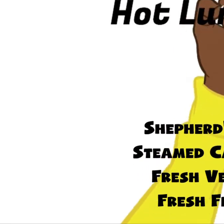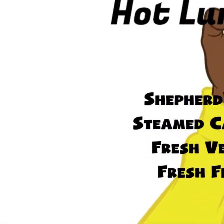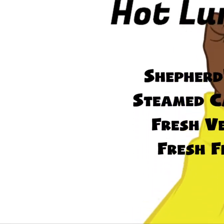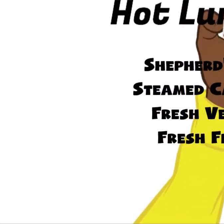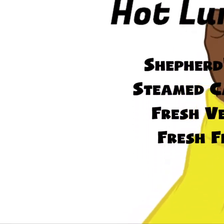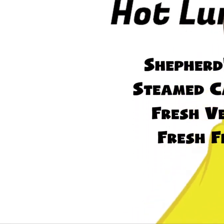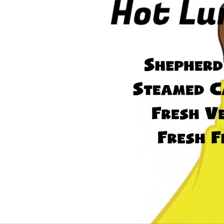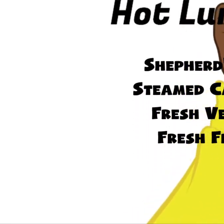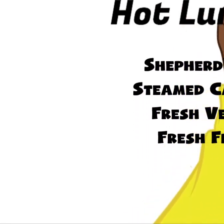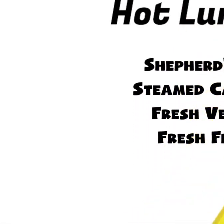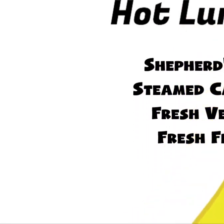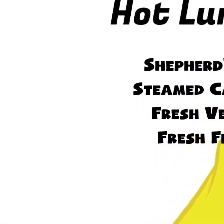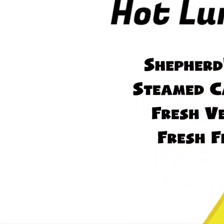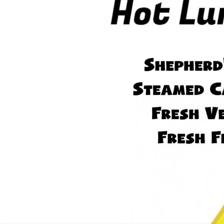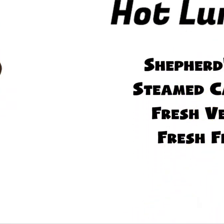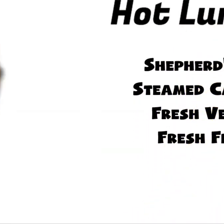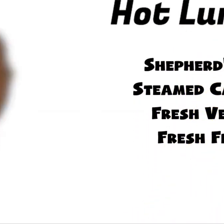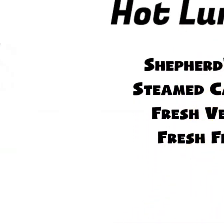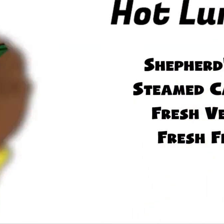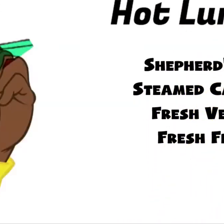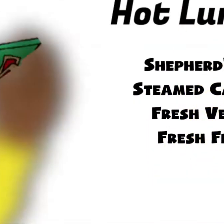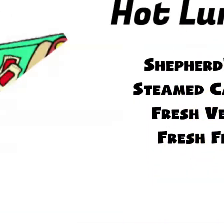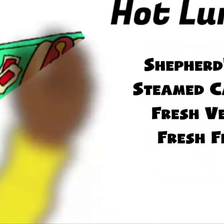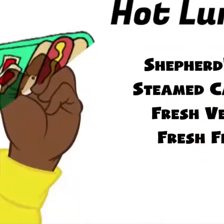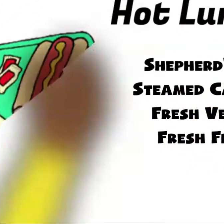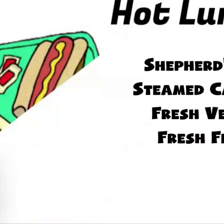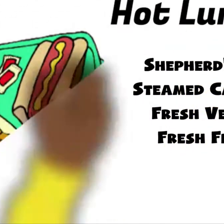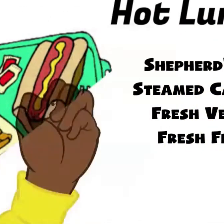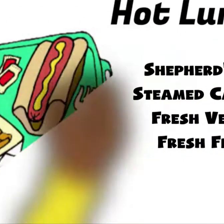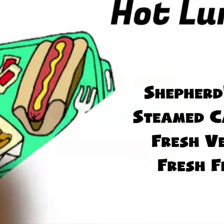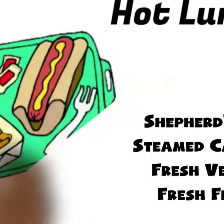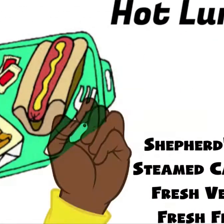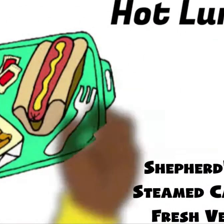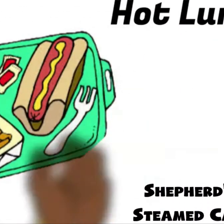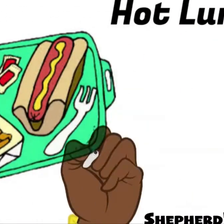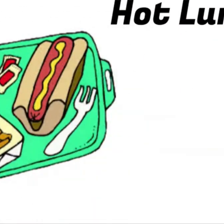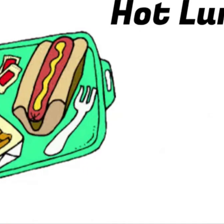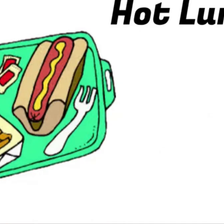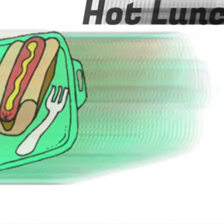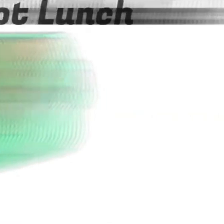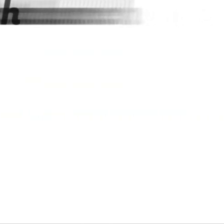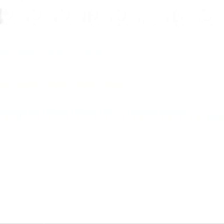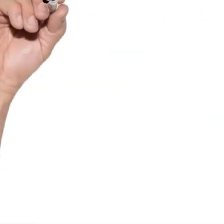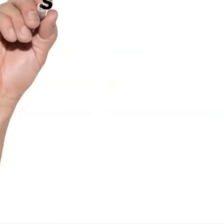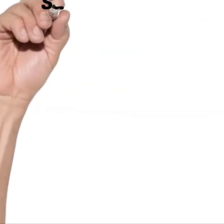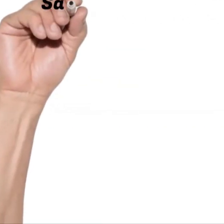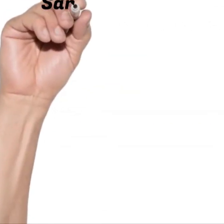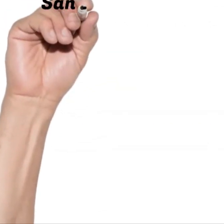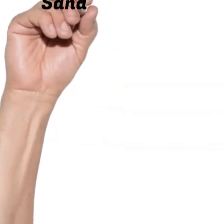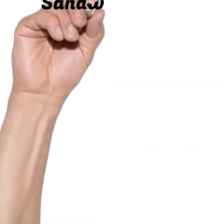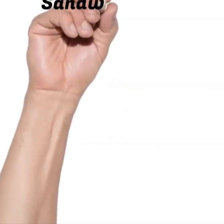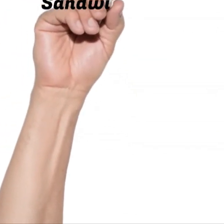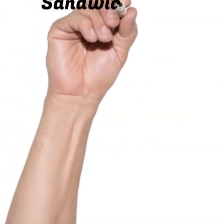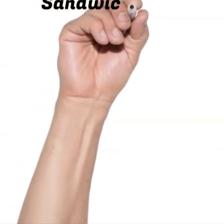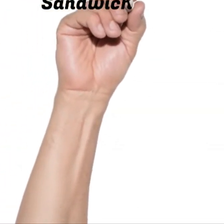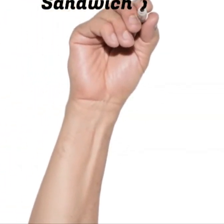Our hot lunch choices are shepherd's pie, steamed carrots, fresh veggies, and fresh fruit. Our